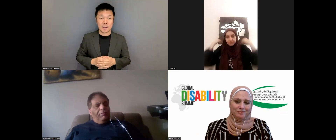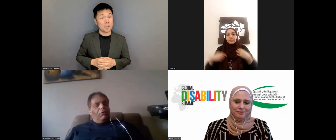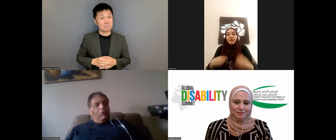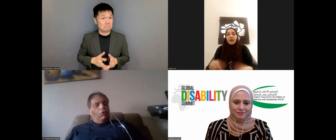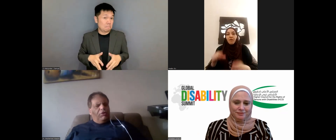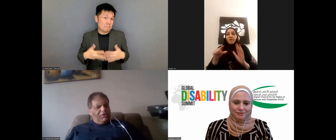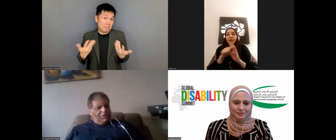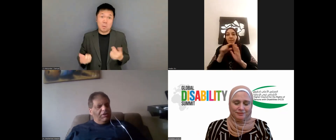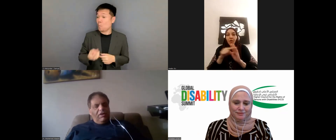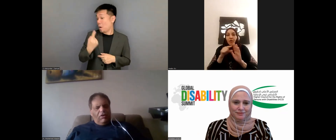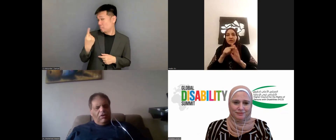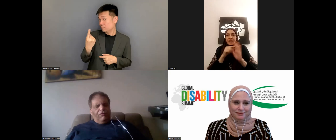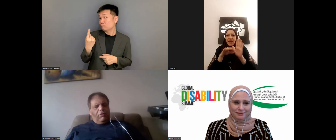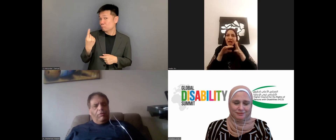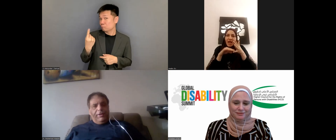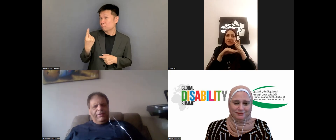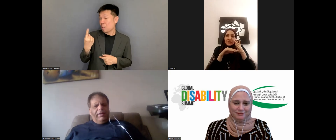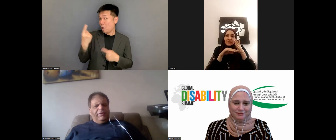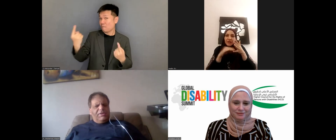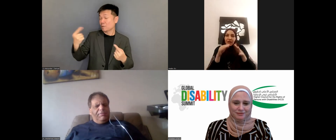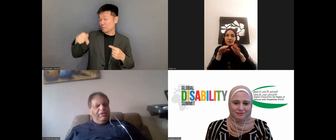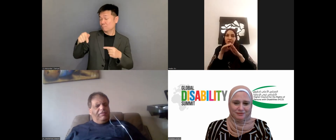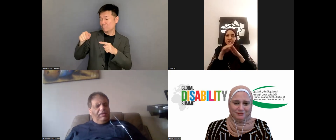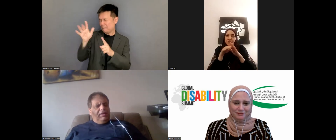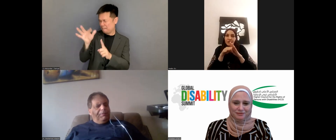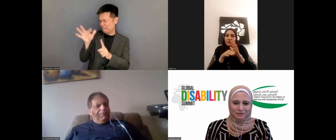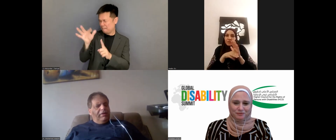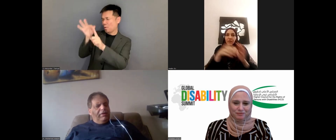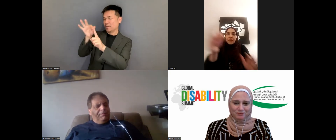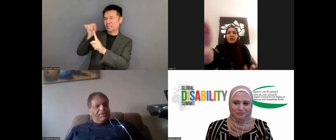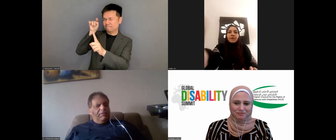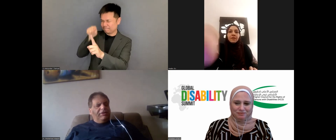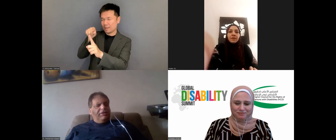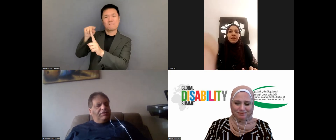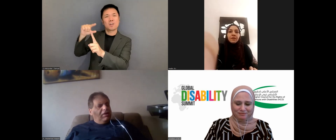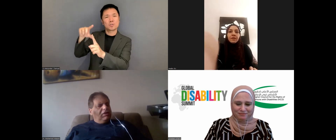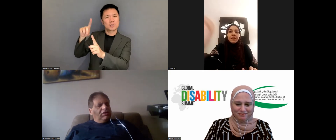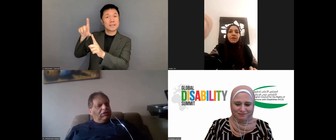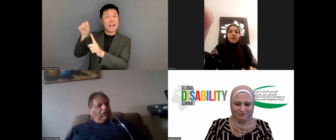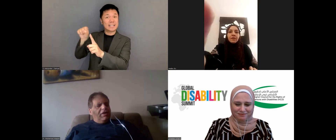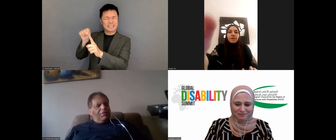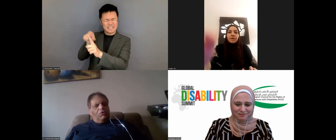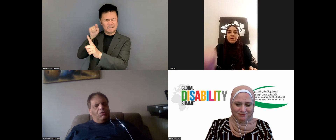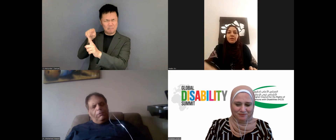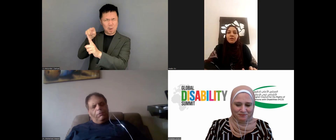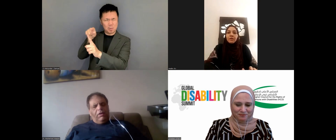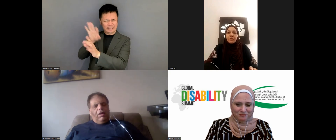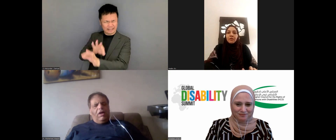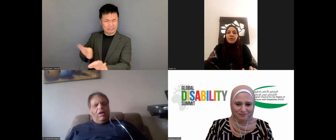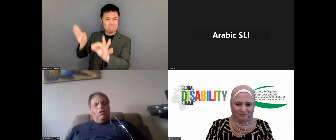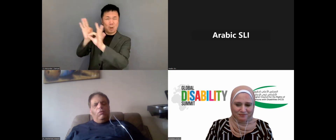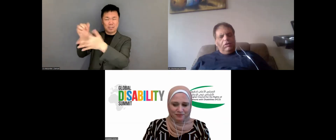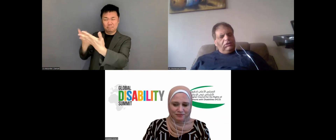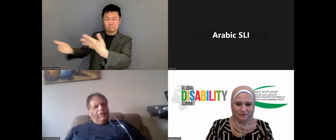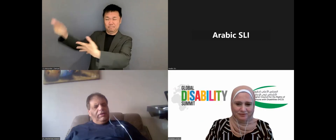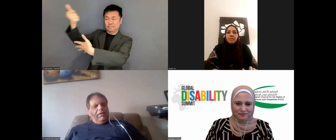main cores of the Global Disability Summit. So